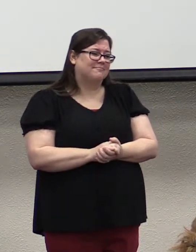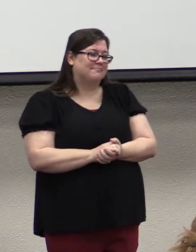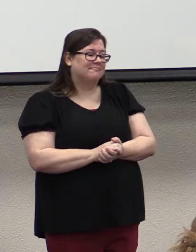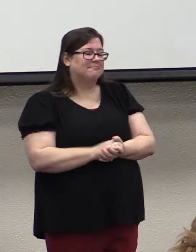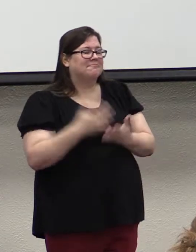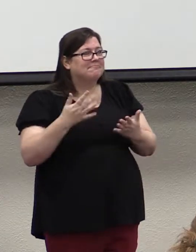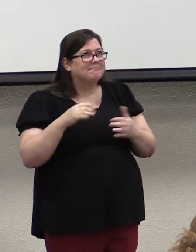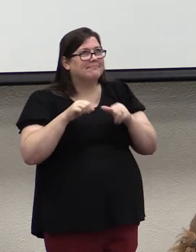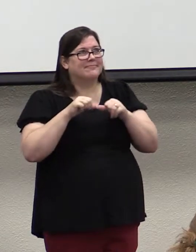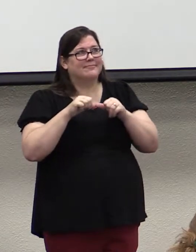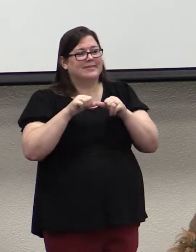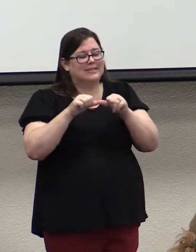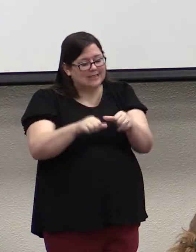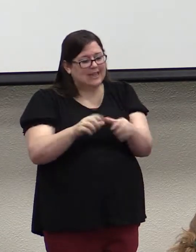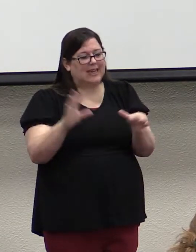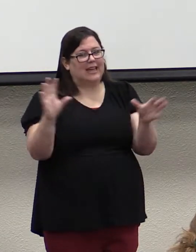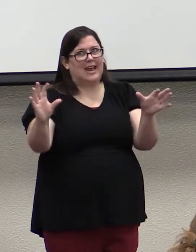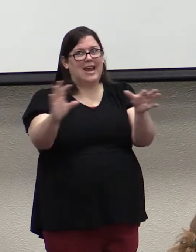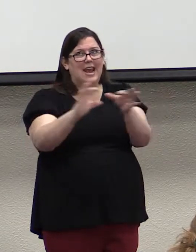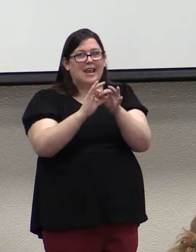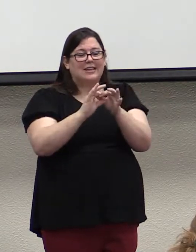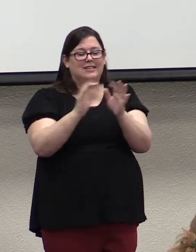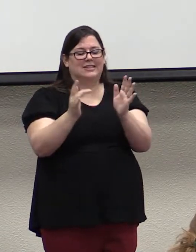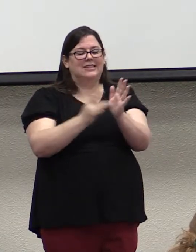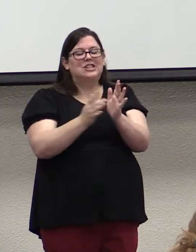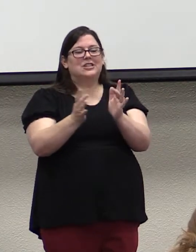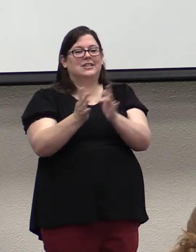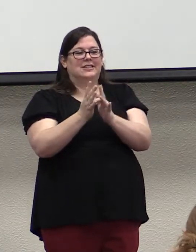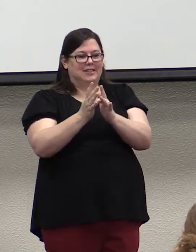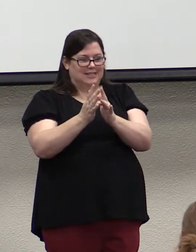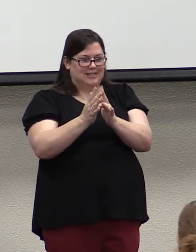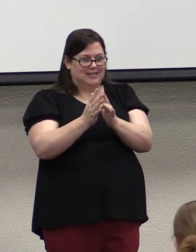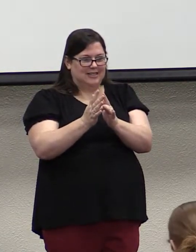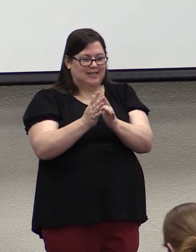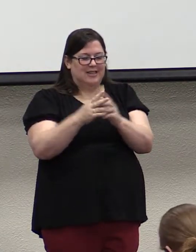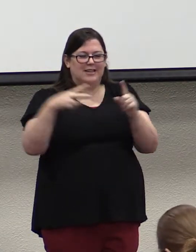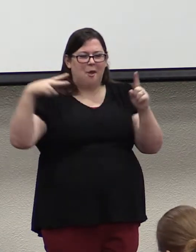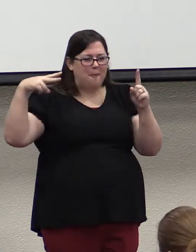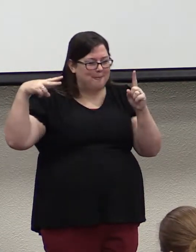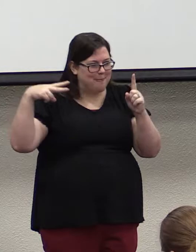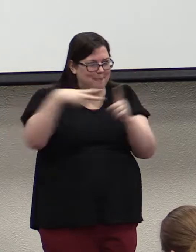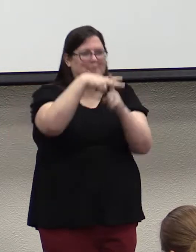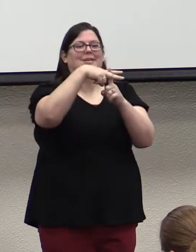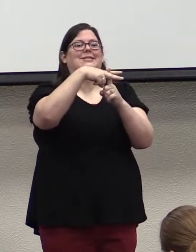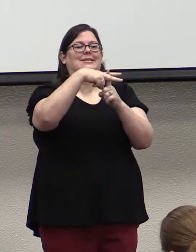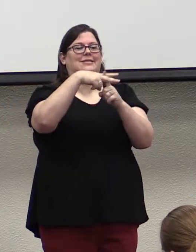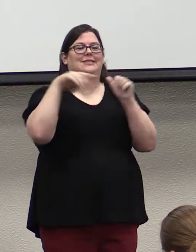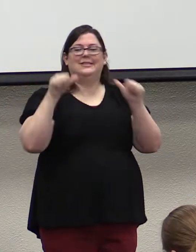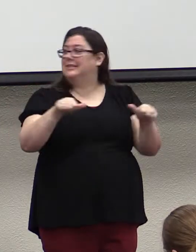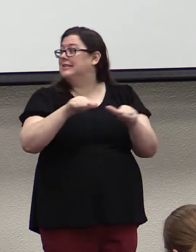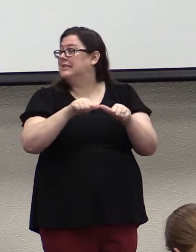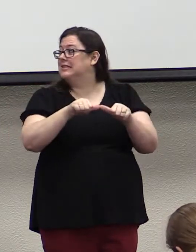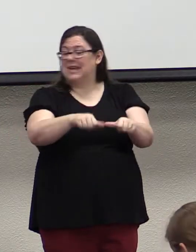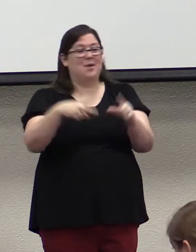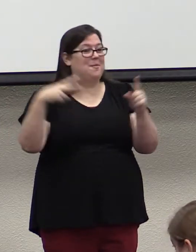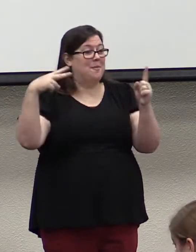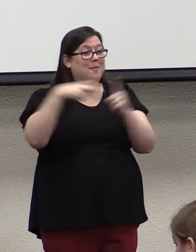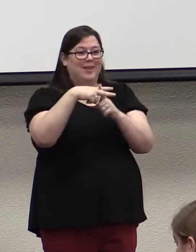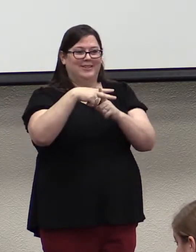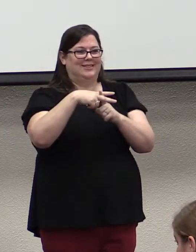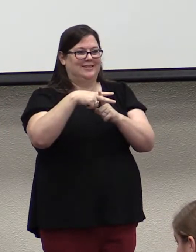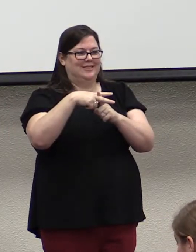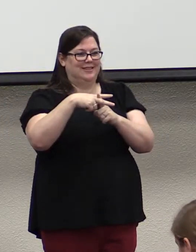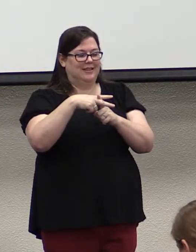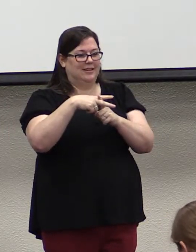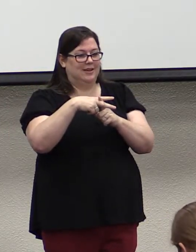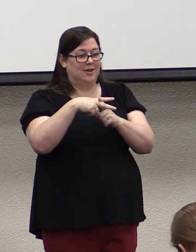So stay connected to Jesus. Stay plugged in to Jesus. Because apart from him,